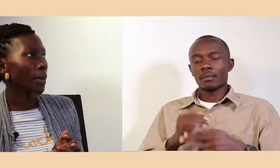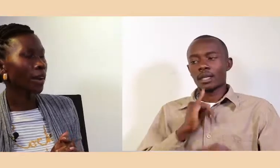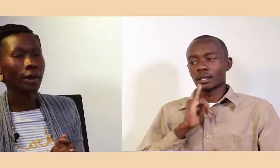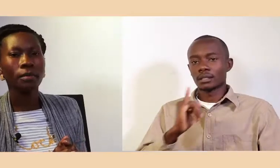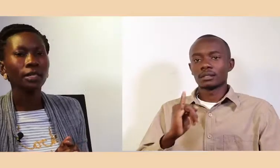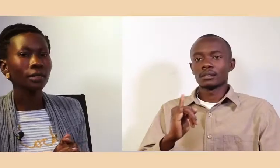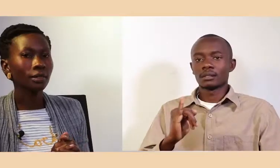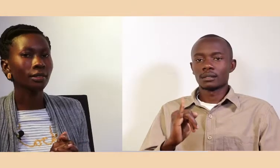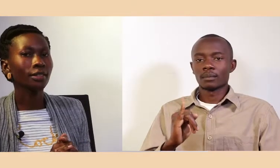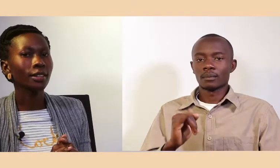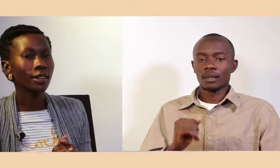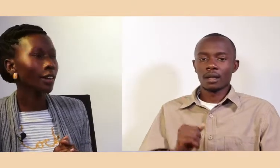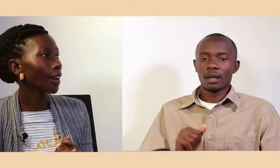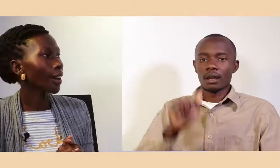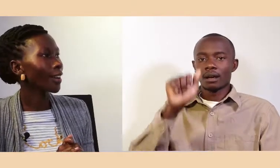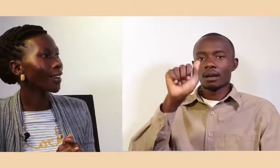My name is